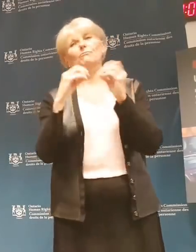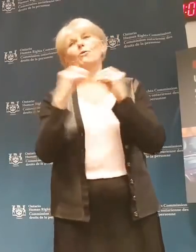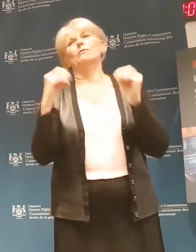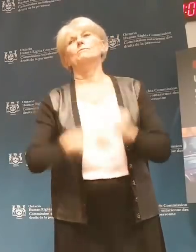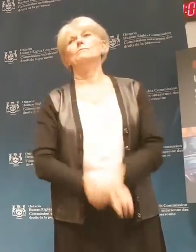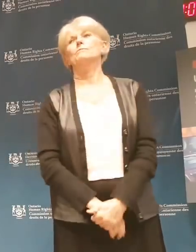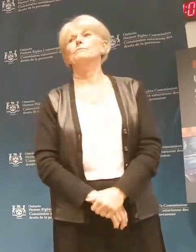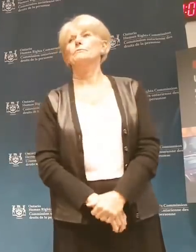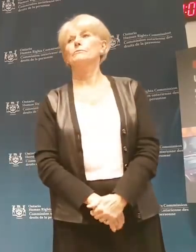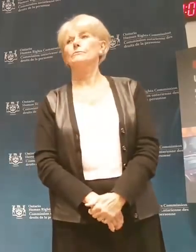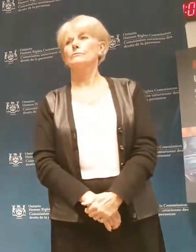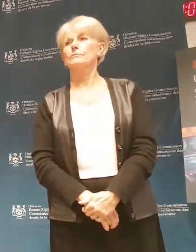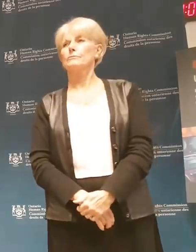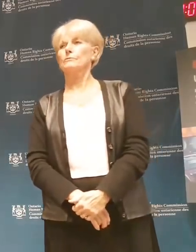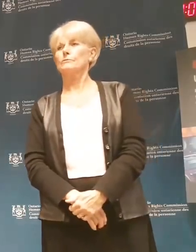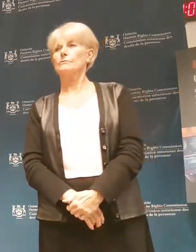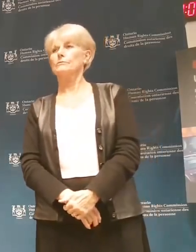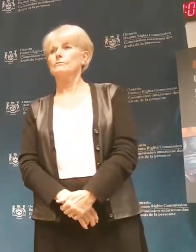Question?